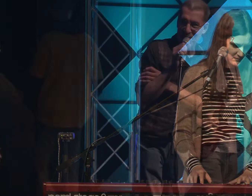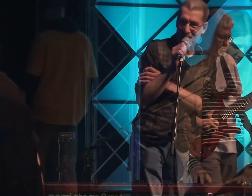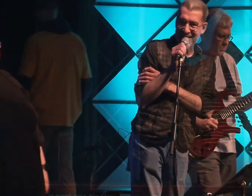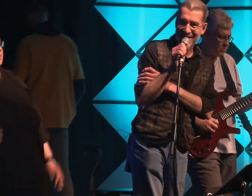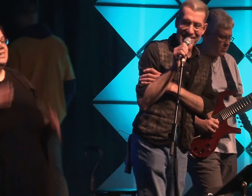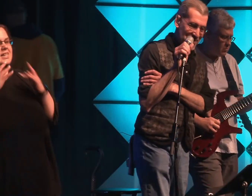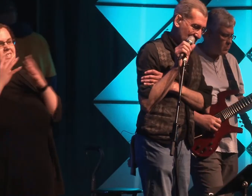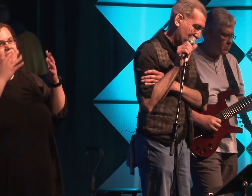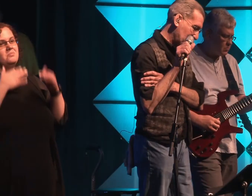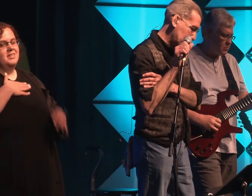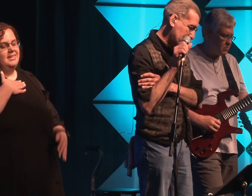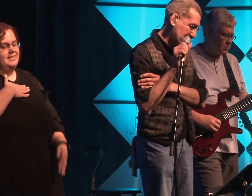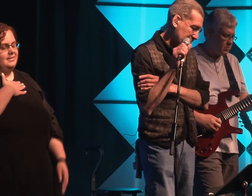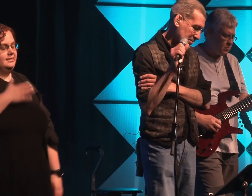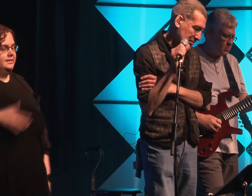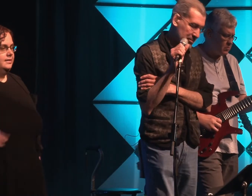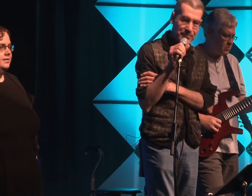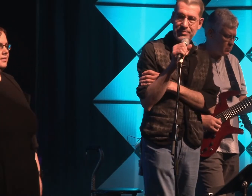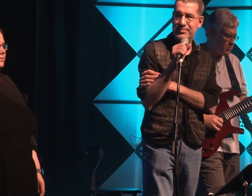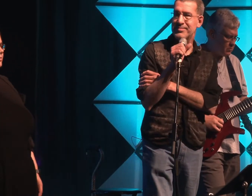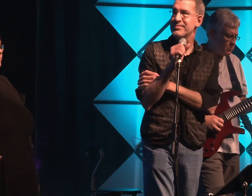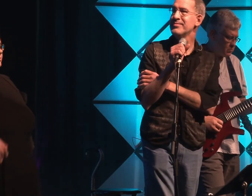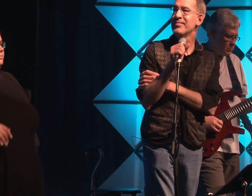Sing with us, please.